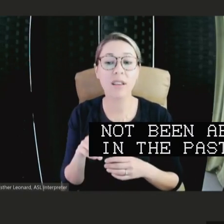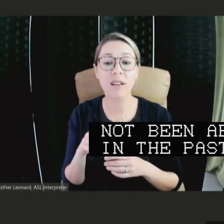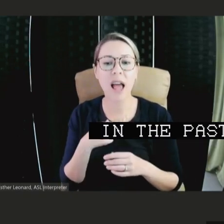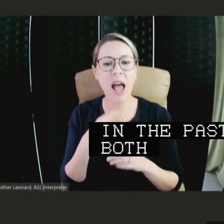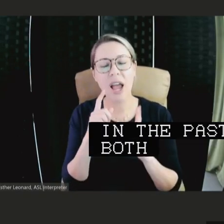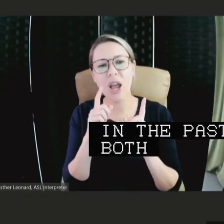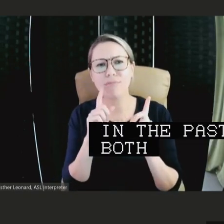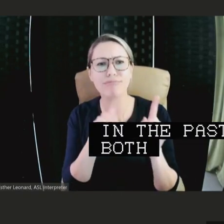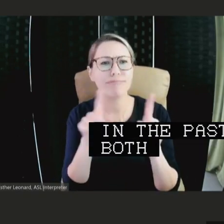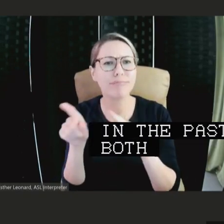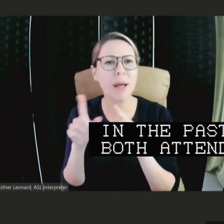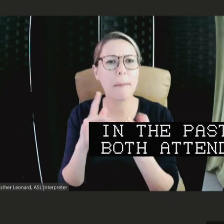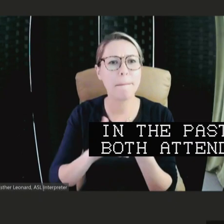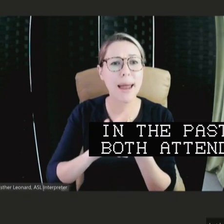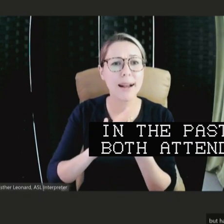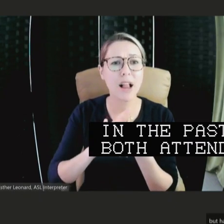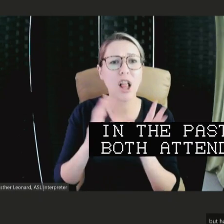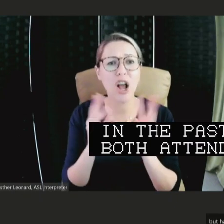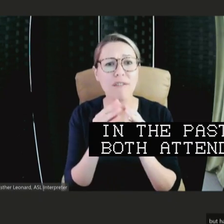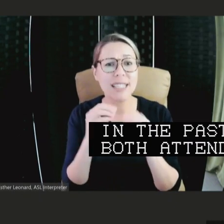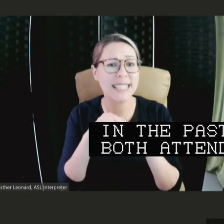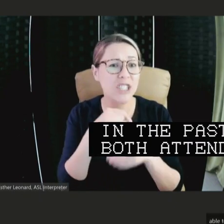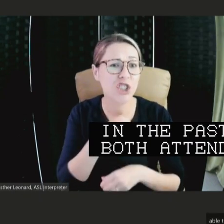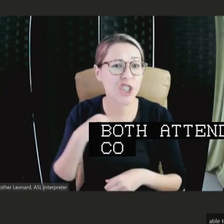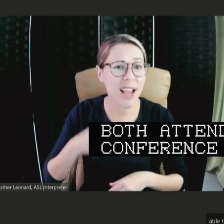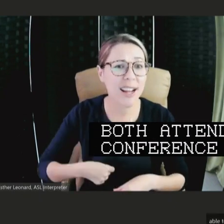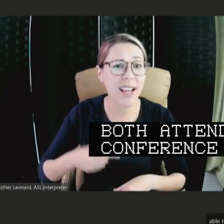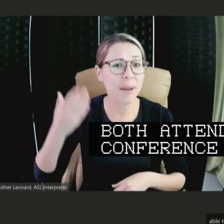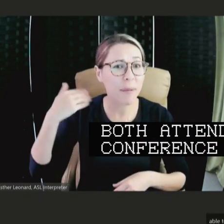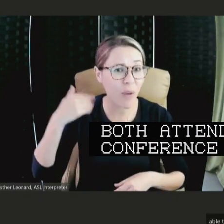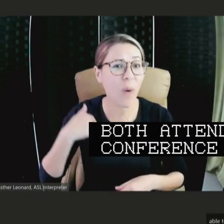medical conference in China in the past, and was